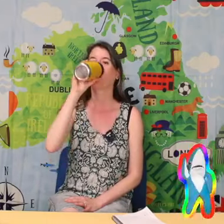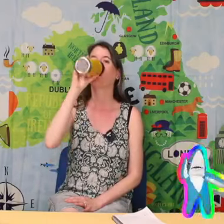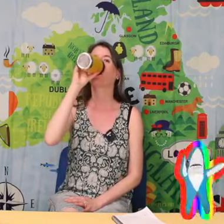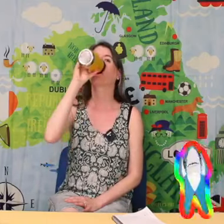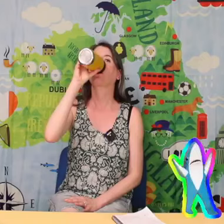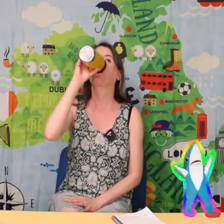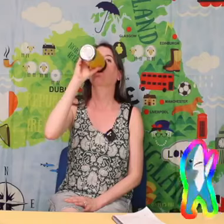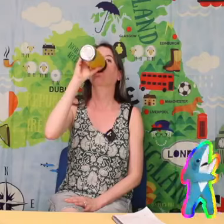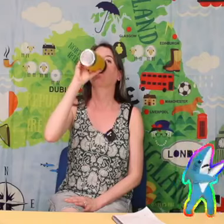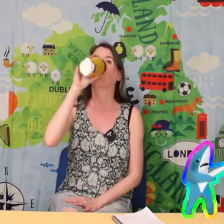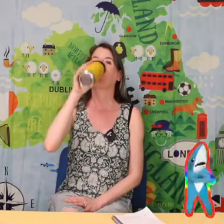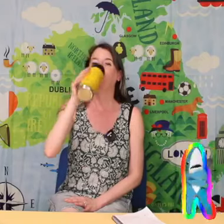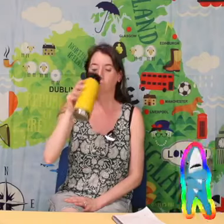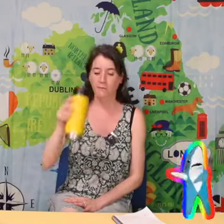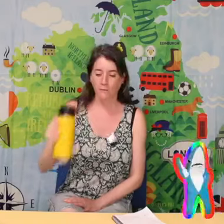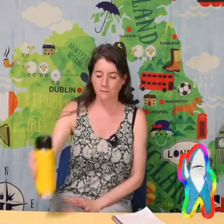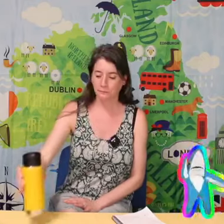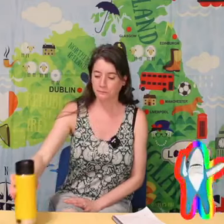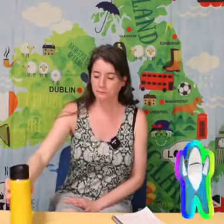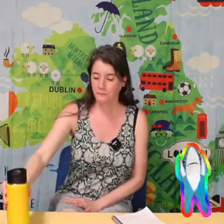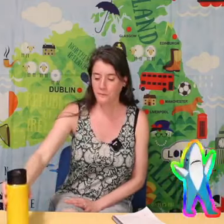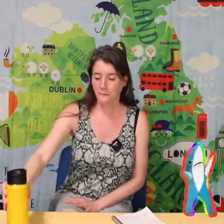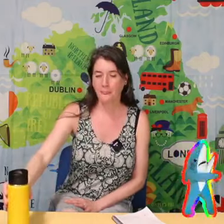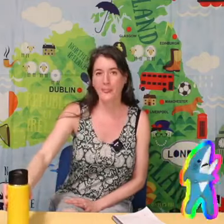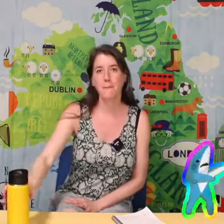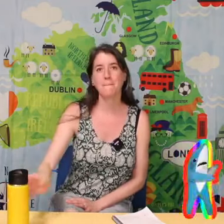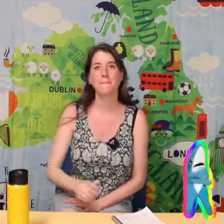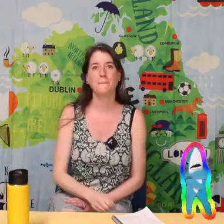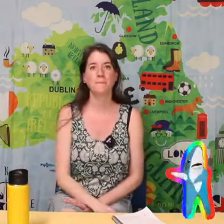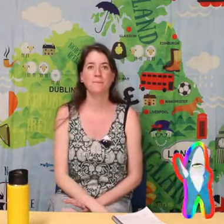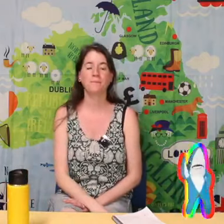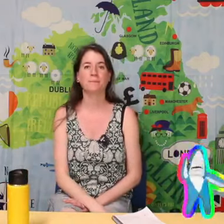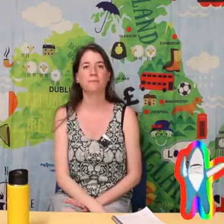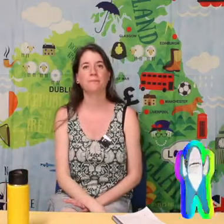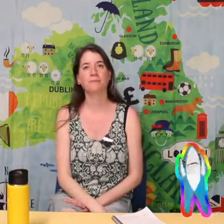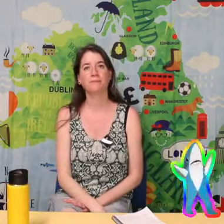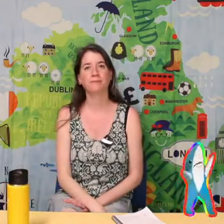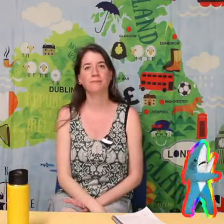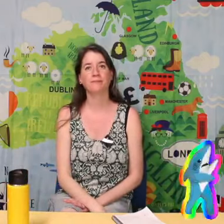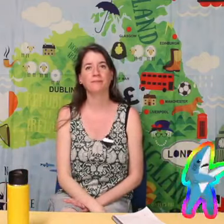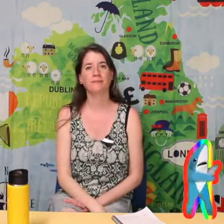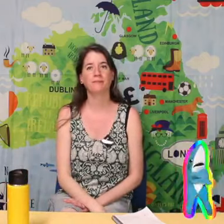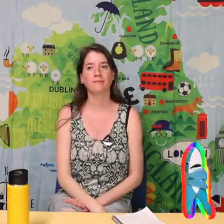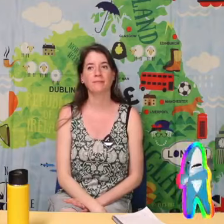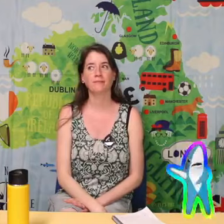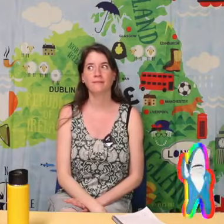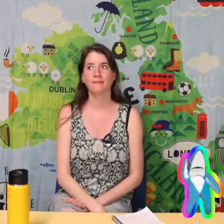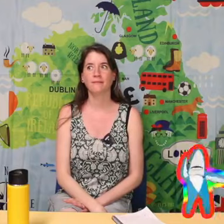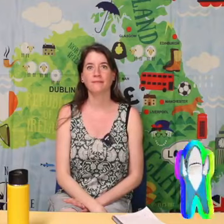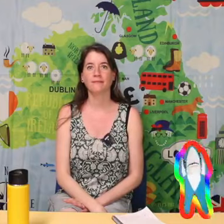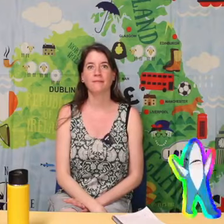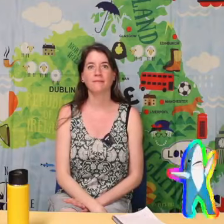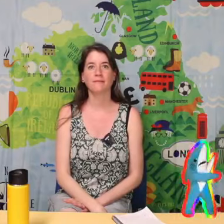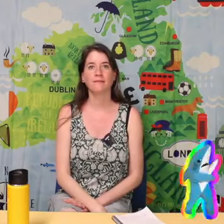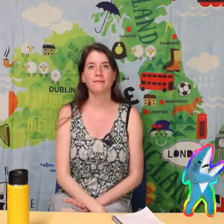Heather Doveston is in with. He's got the same name as a famous astronomer. No, that is the famous astronomer.